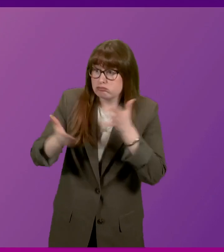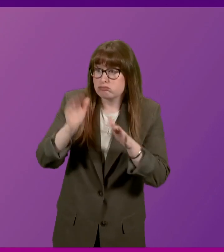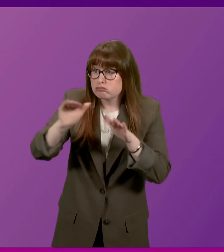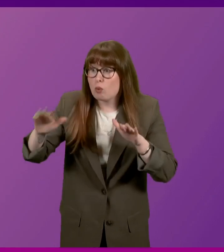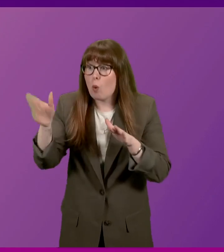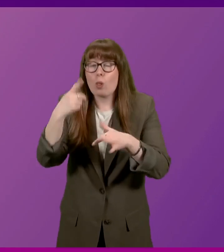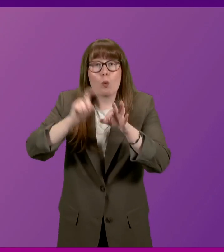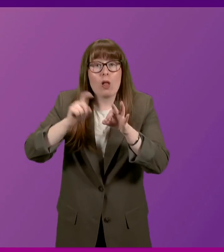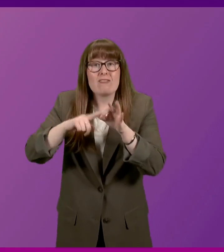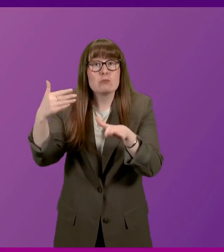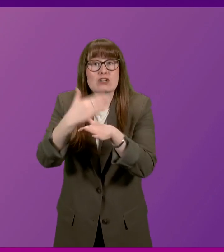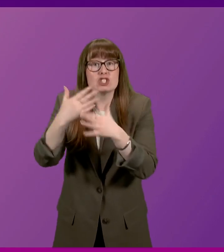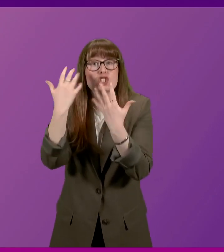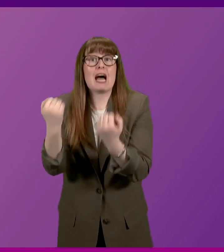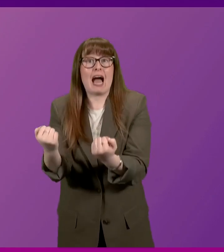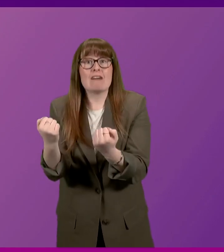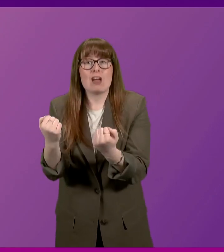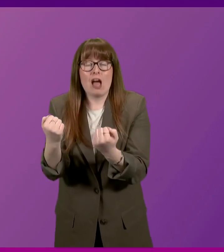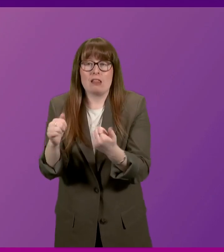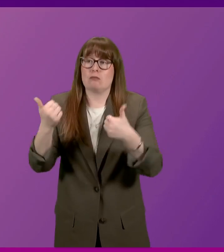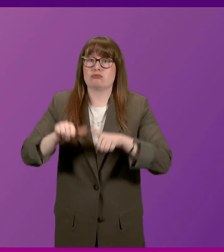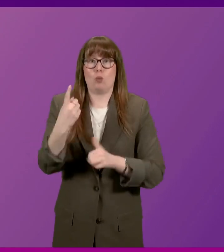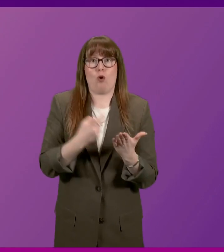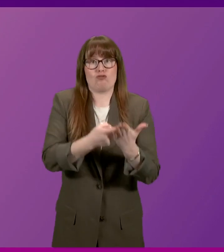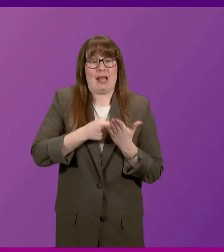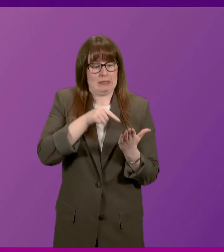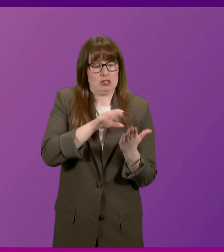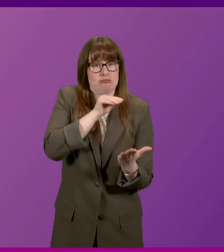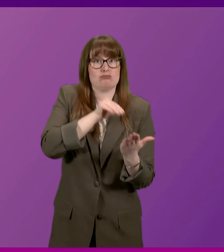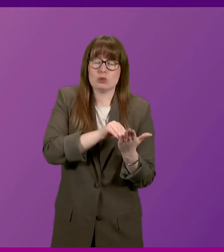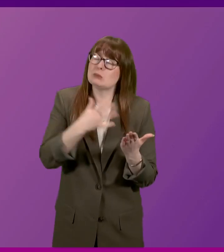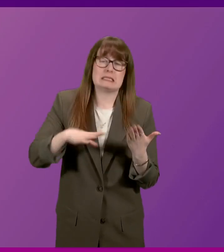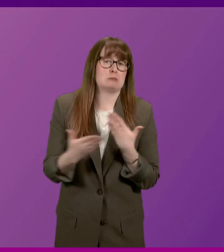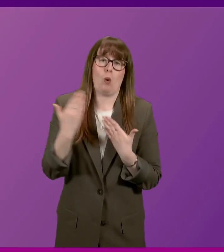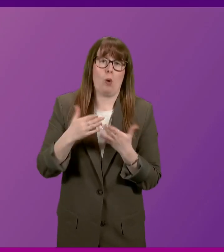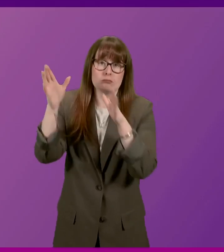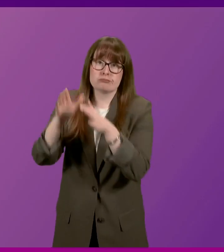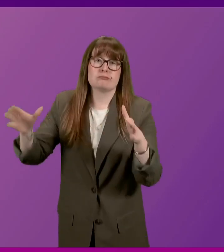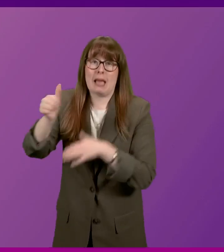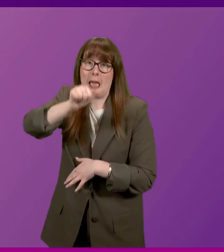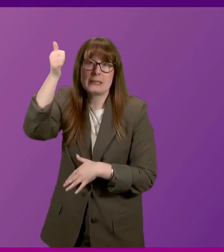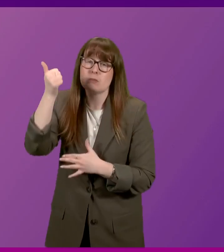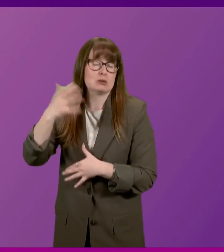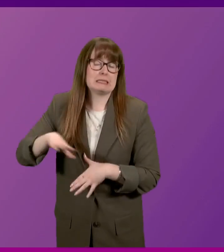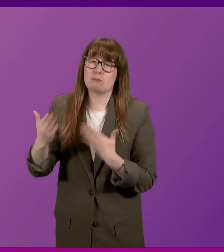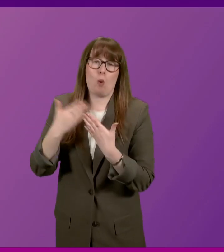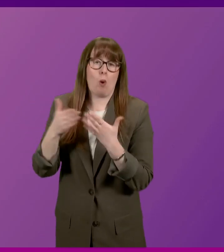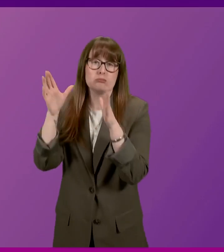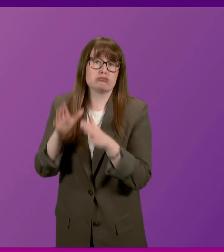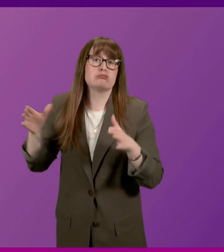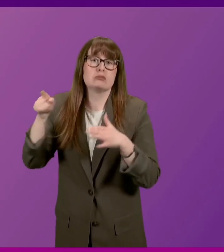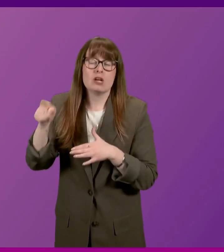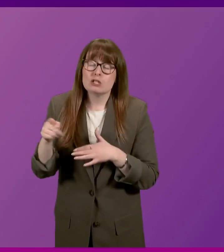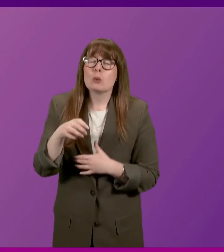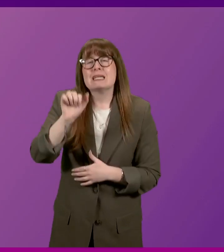that we could find, and that kind of led to one of our recommendations that obviously we need a lot more of that expertise. So yes, you could argue